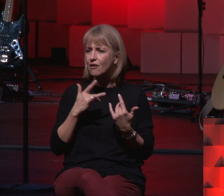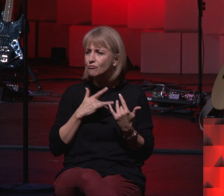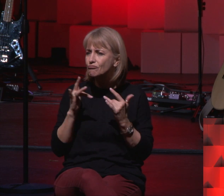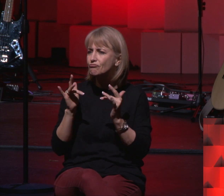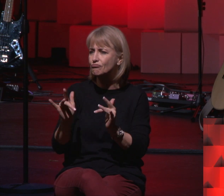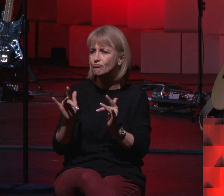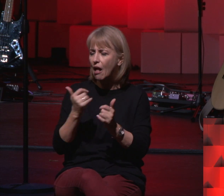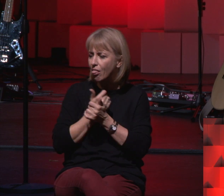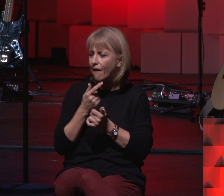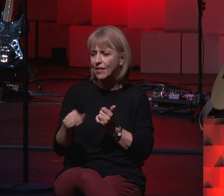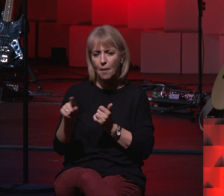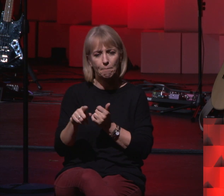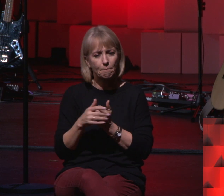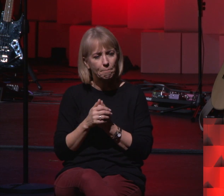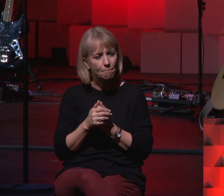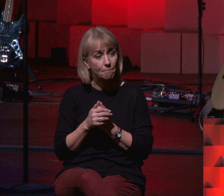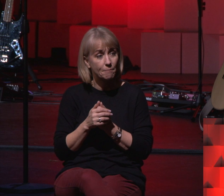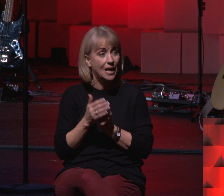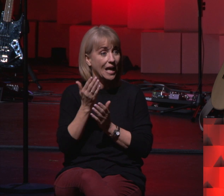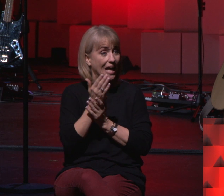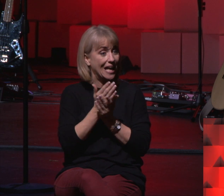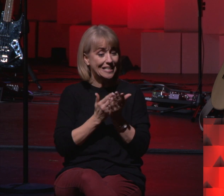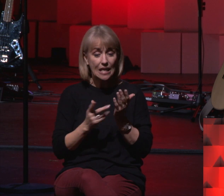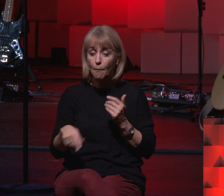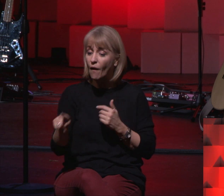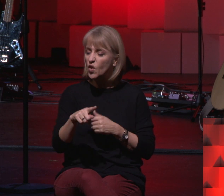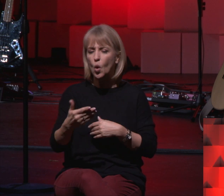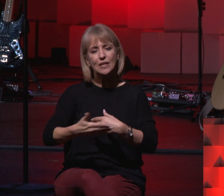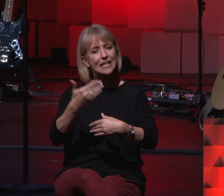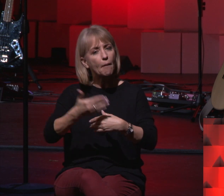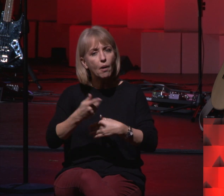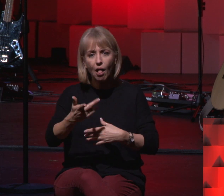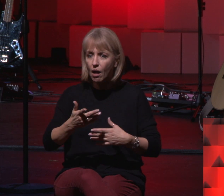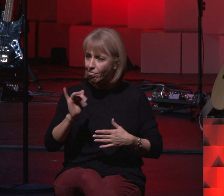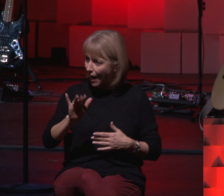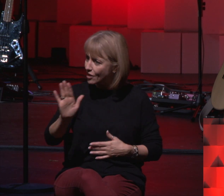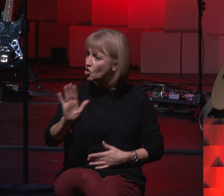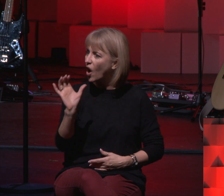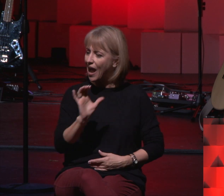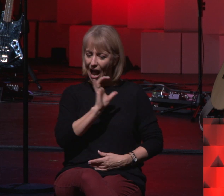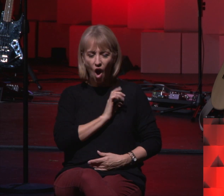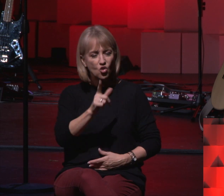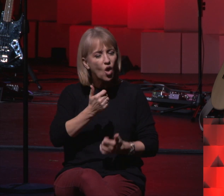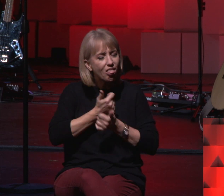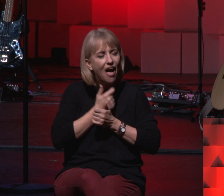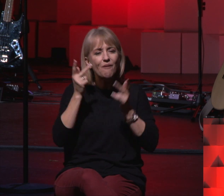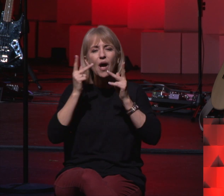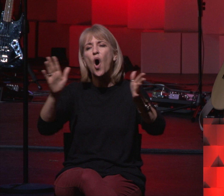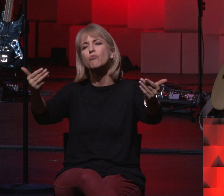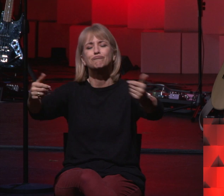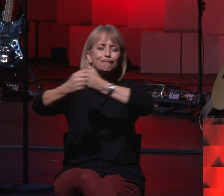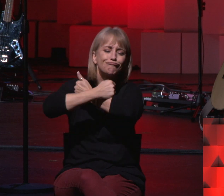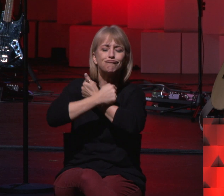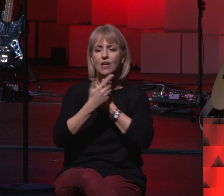us. For some of you, it's actually easy to love people. It's actually easy to reach out and go, oh, we just need to do something for